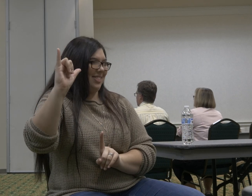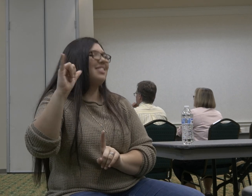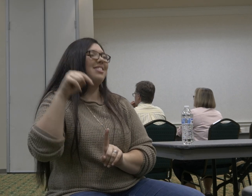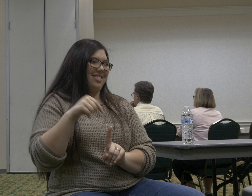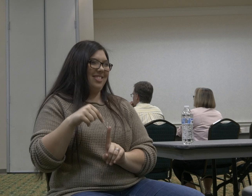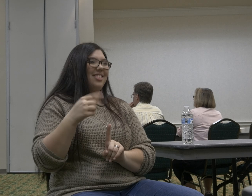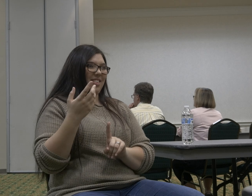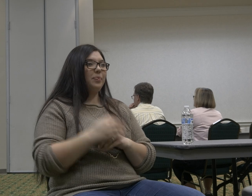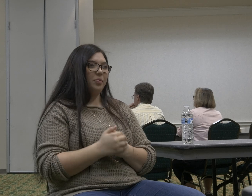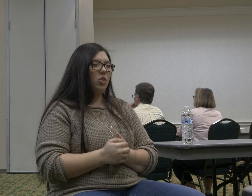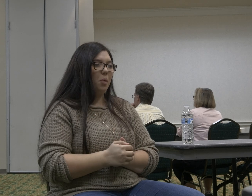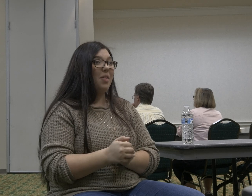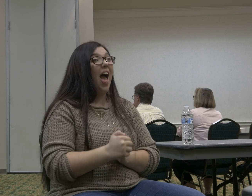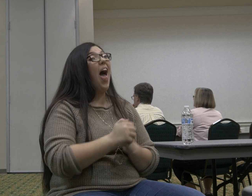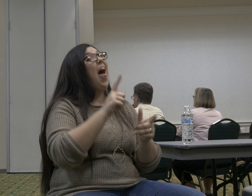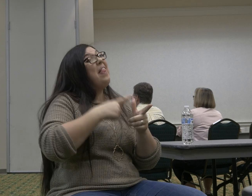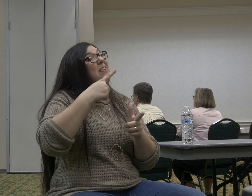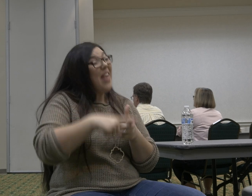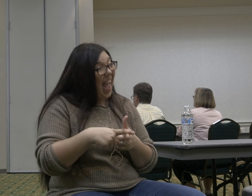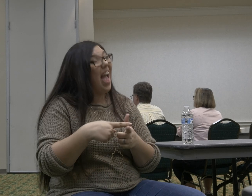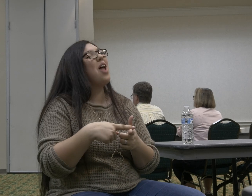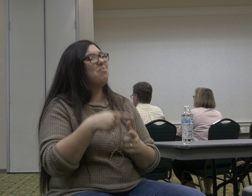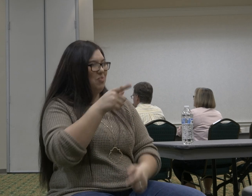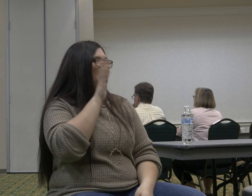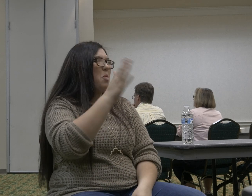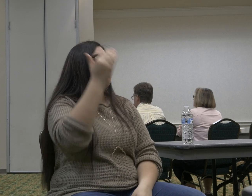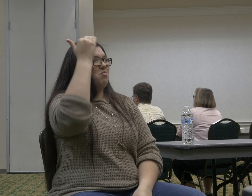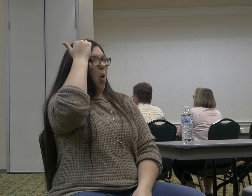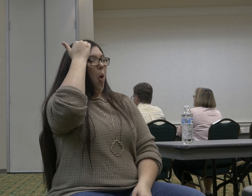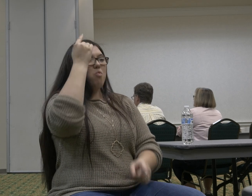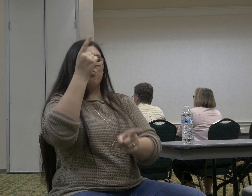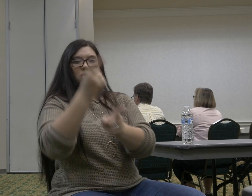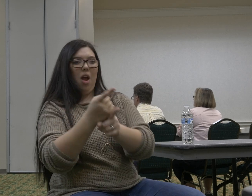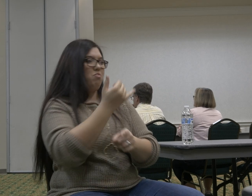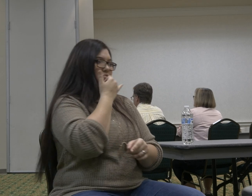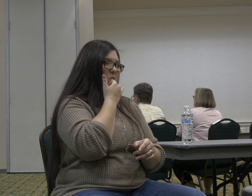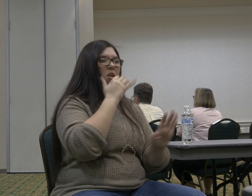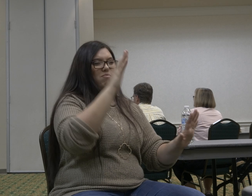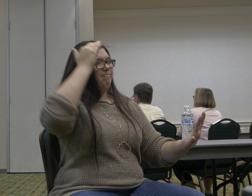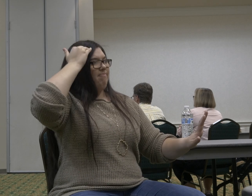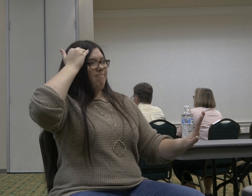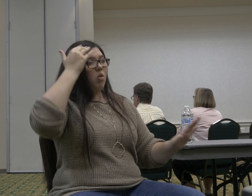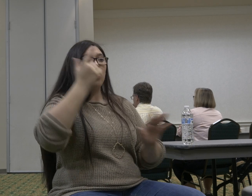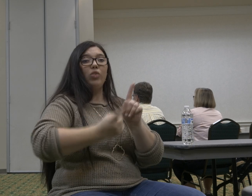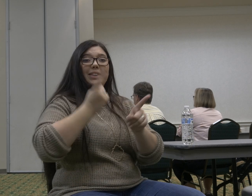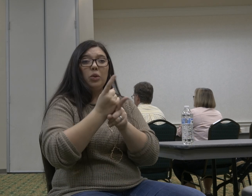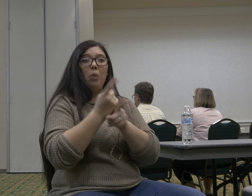Then, after all of that, you will discern righteousness and justice and equity in every good course. For